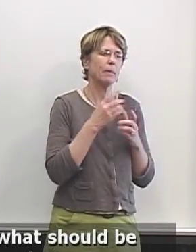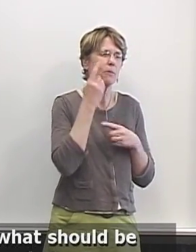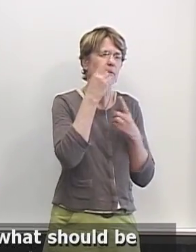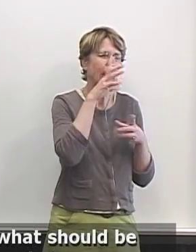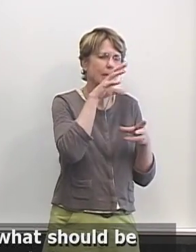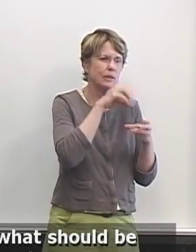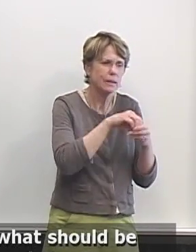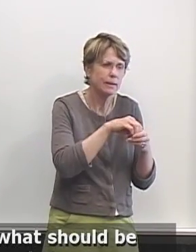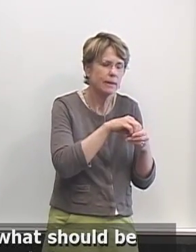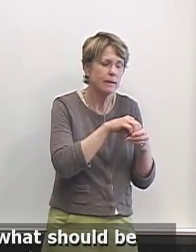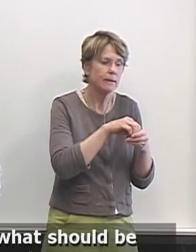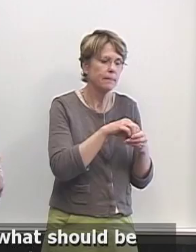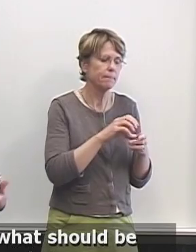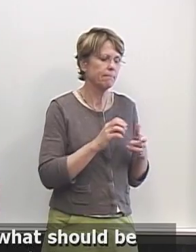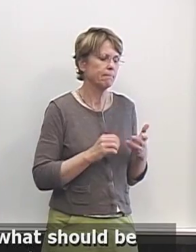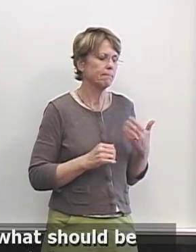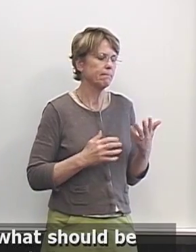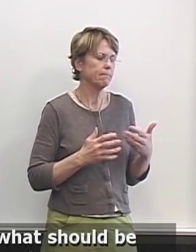The